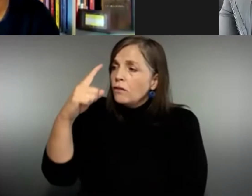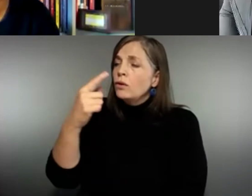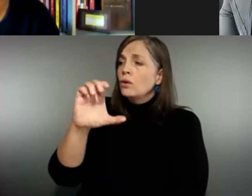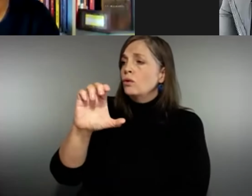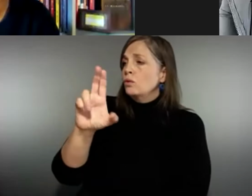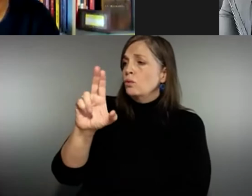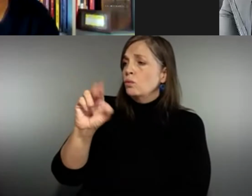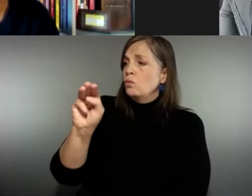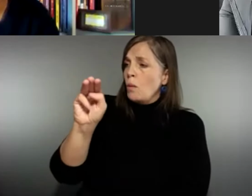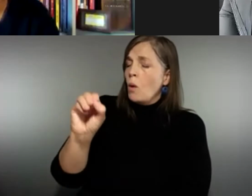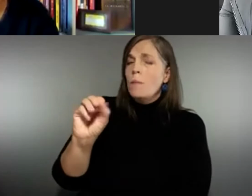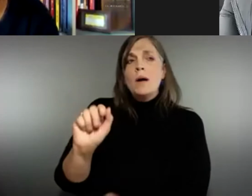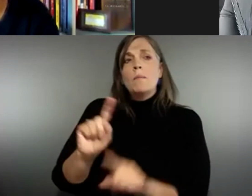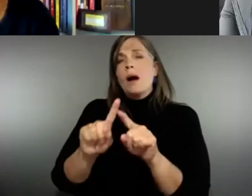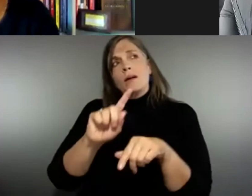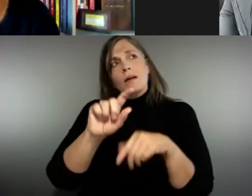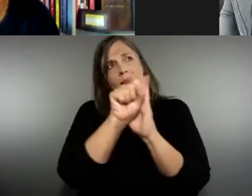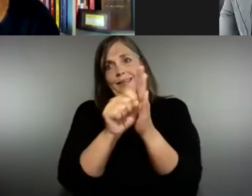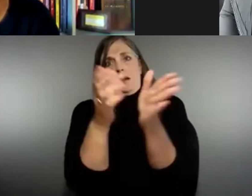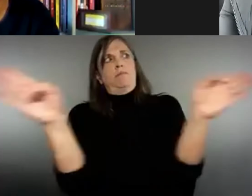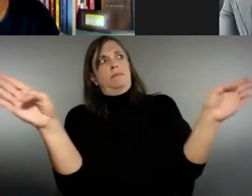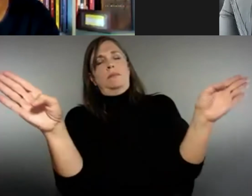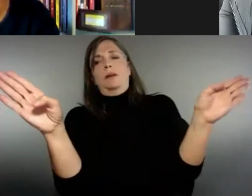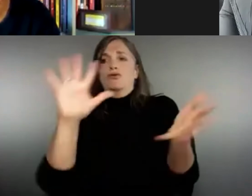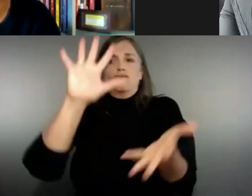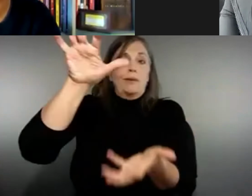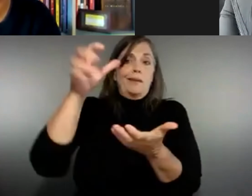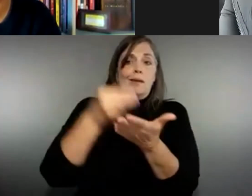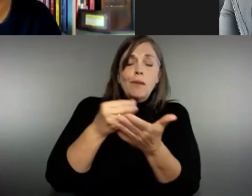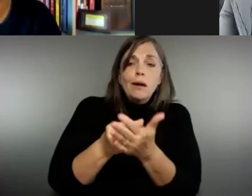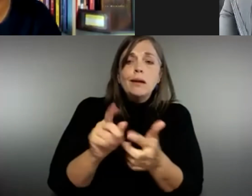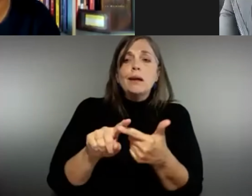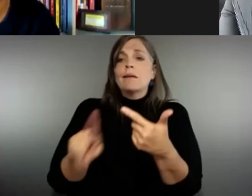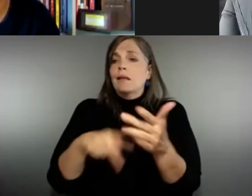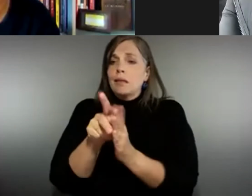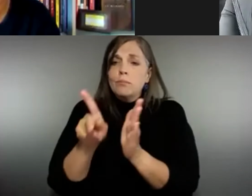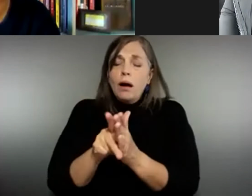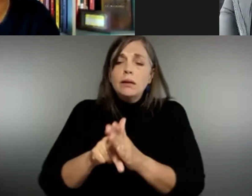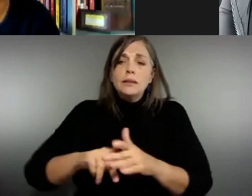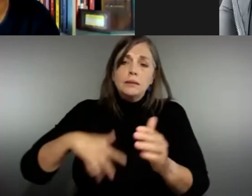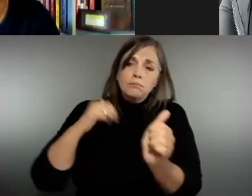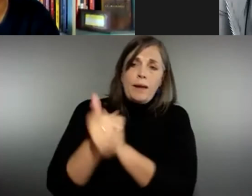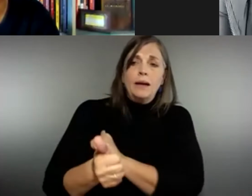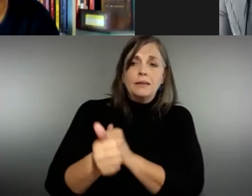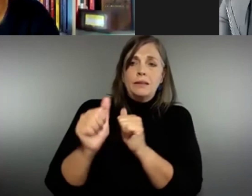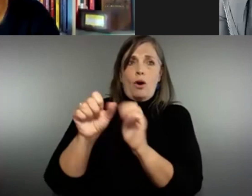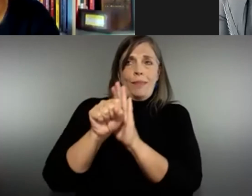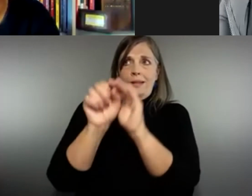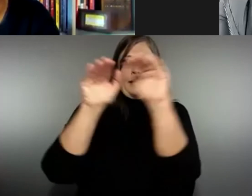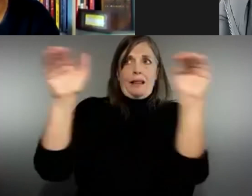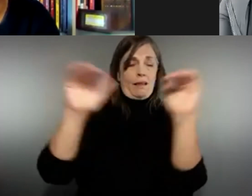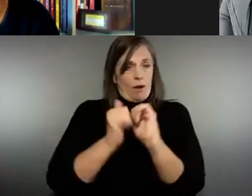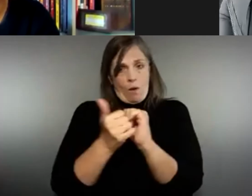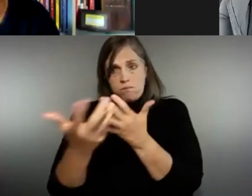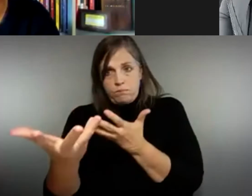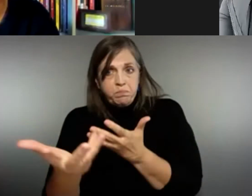uh those in albany to get sure of the money and some of the policies pushed through on a statewide level yeah you know